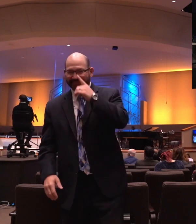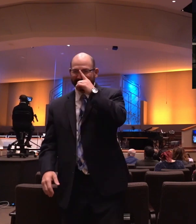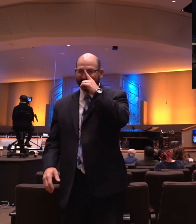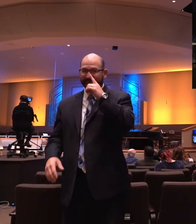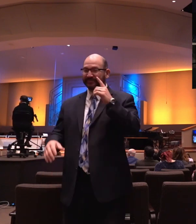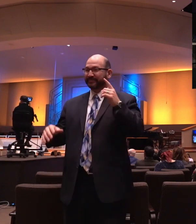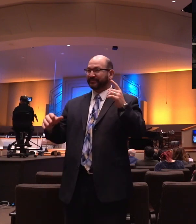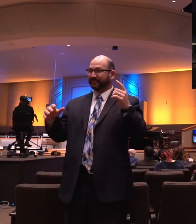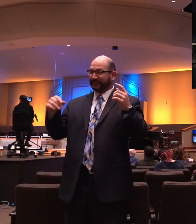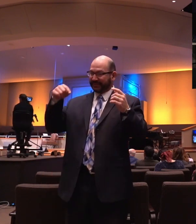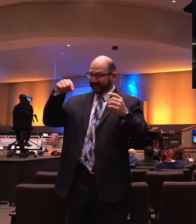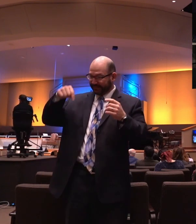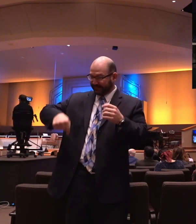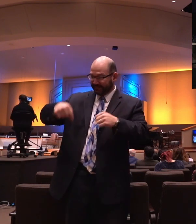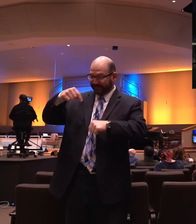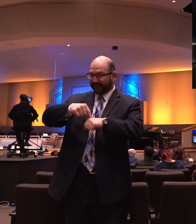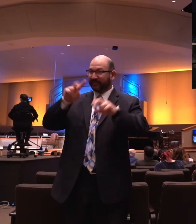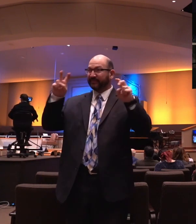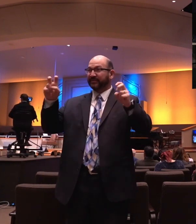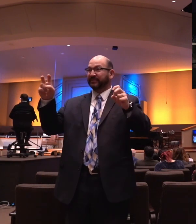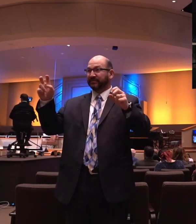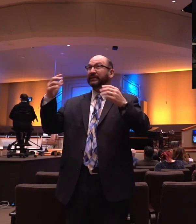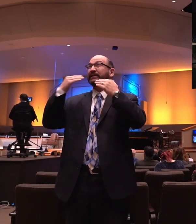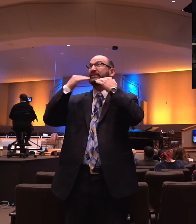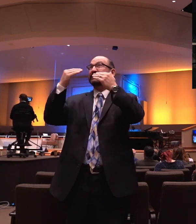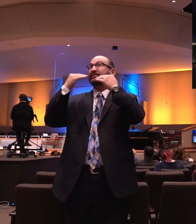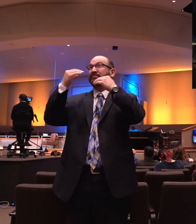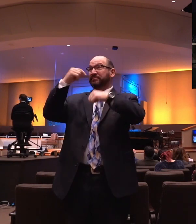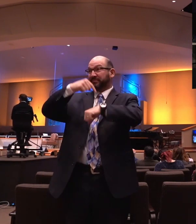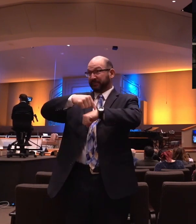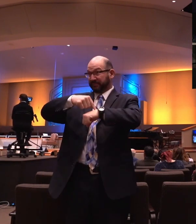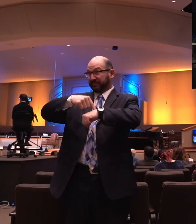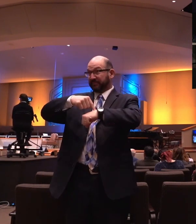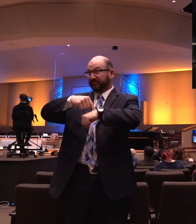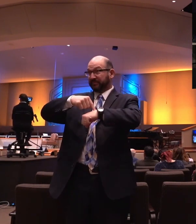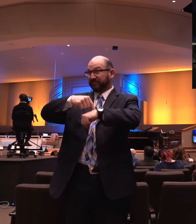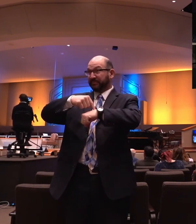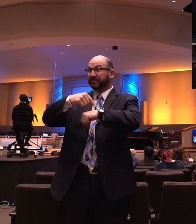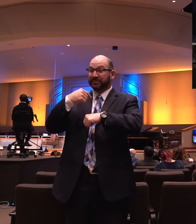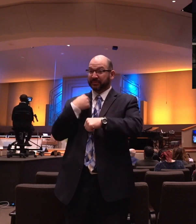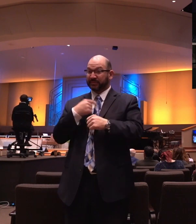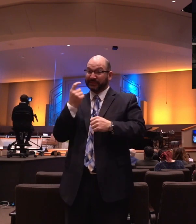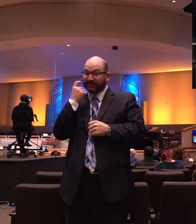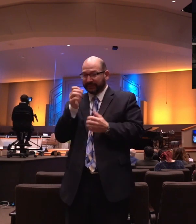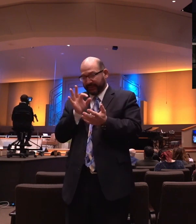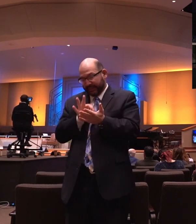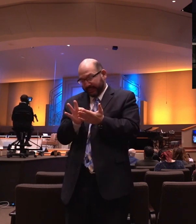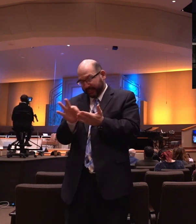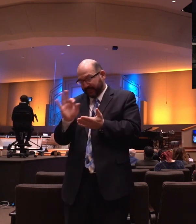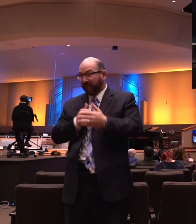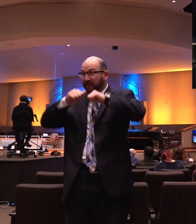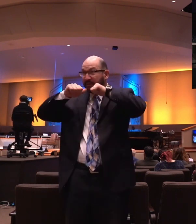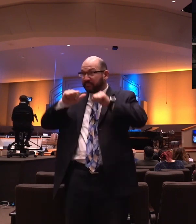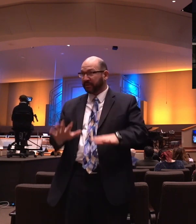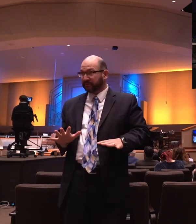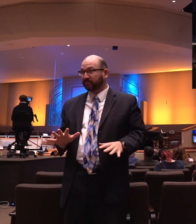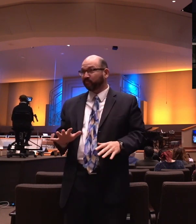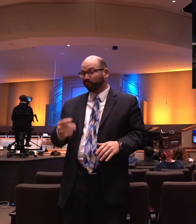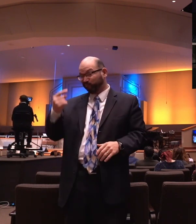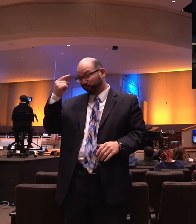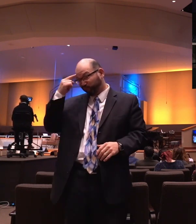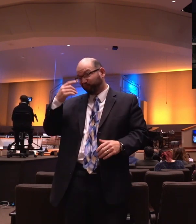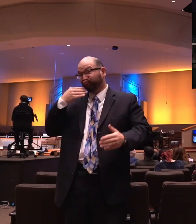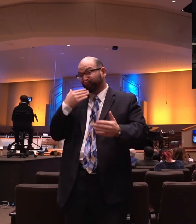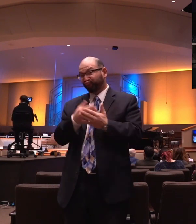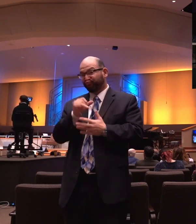Thanksgiving season, and so obviously we've been counting our blessings. I think it's probably appropriate